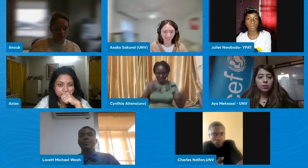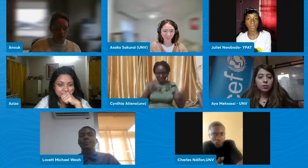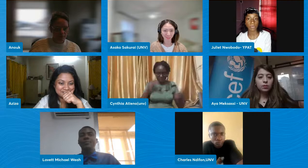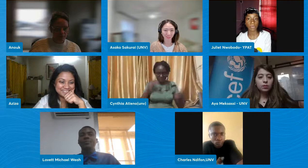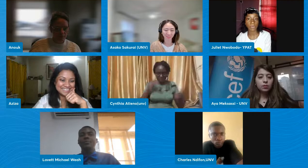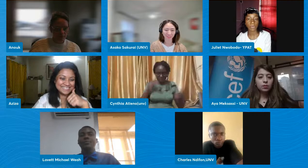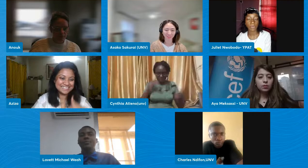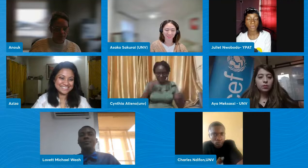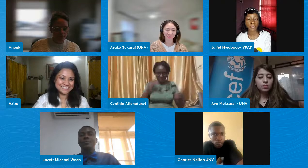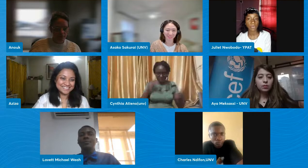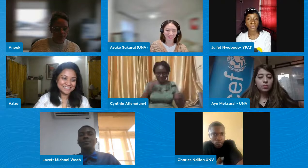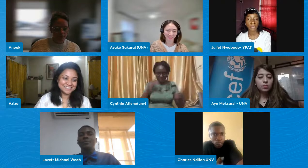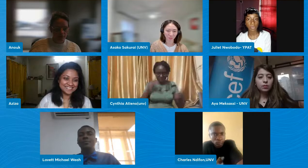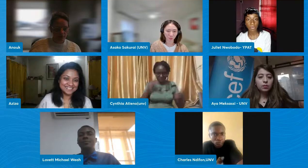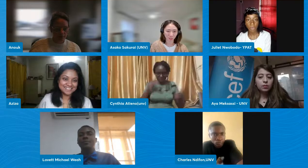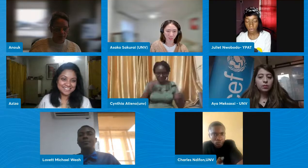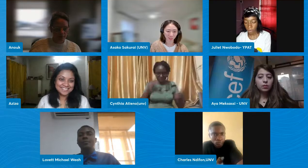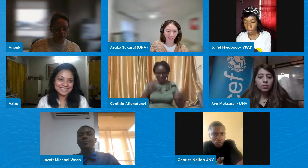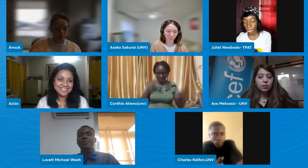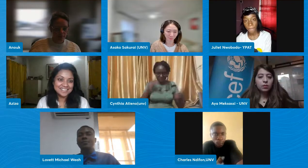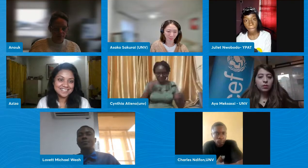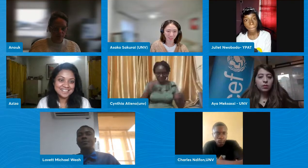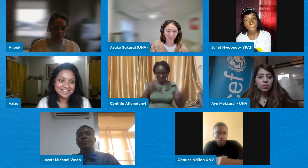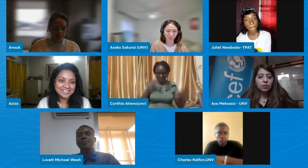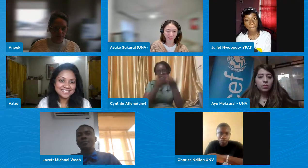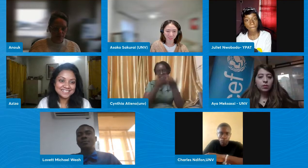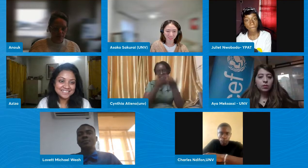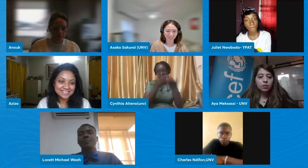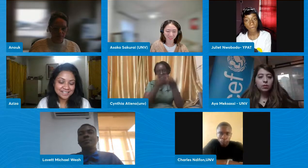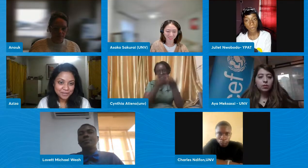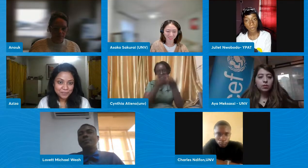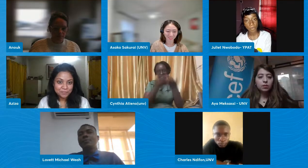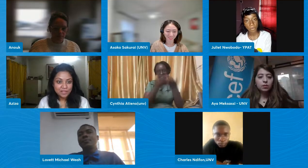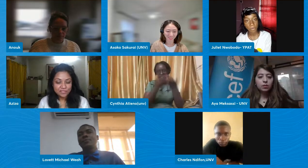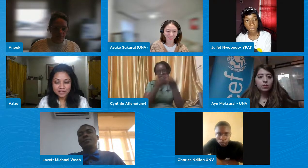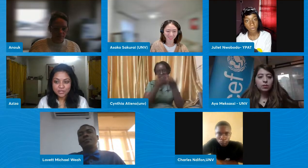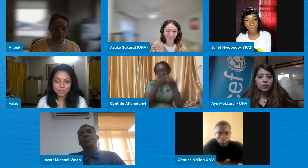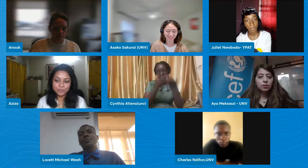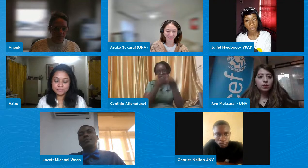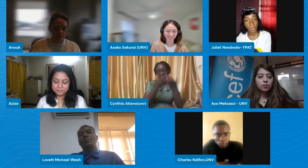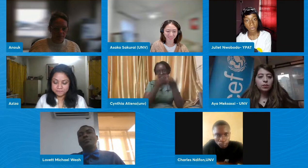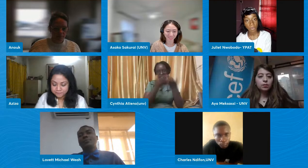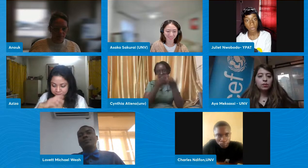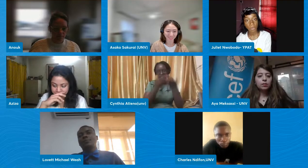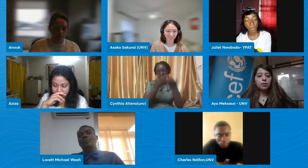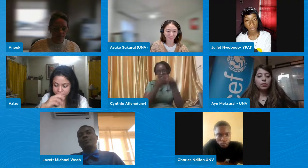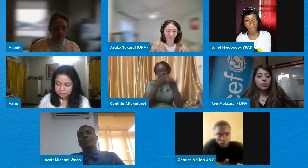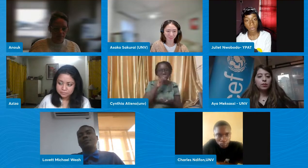Aziza, can you share your experience a little bit? Thank you.